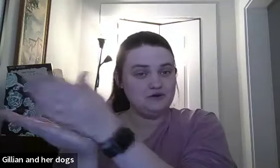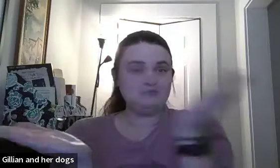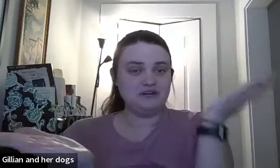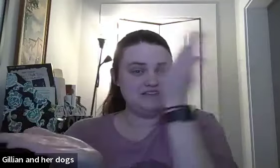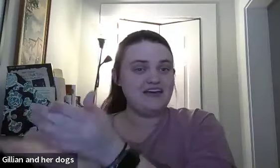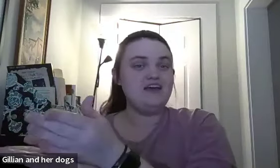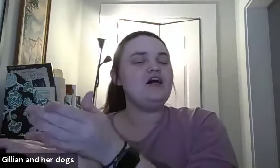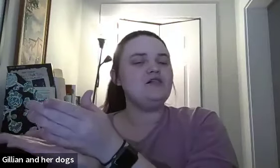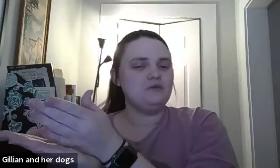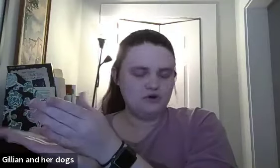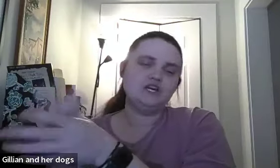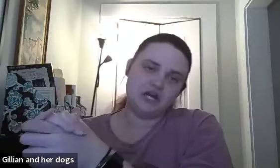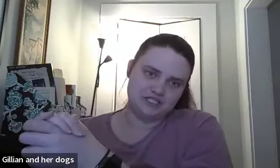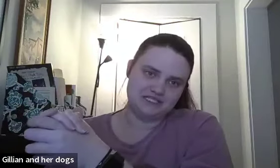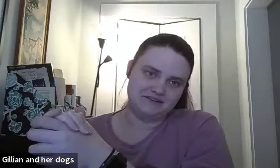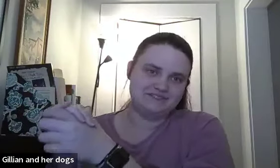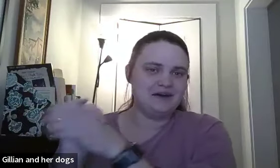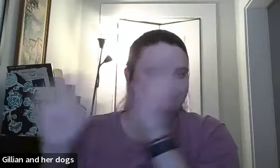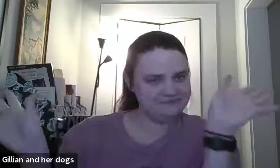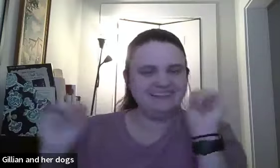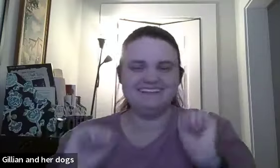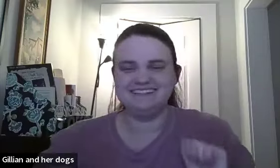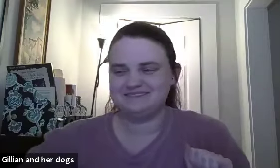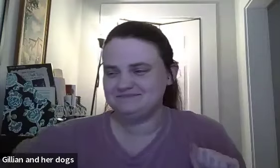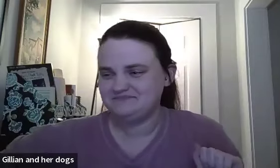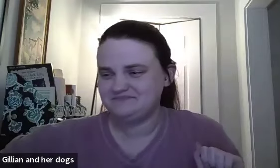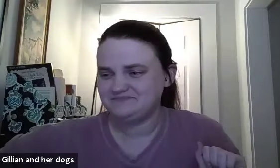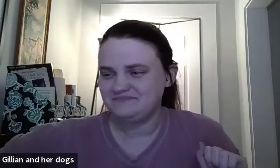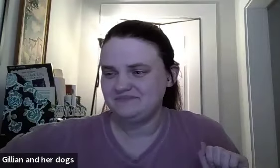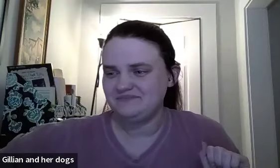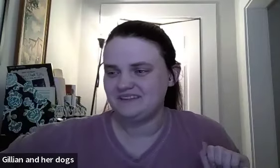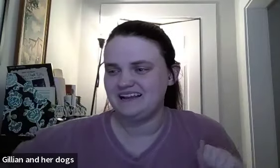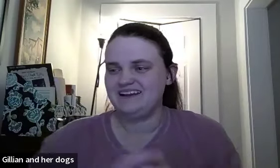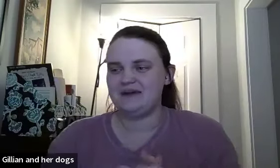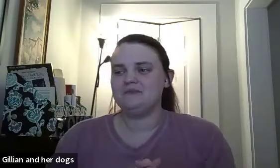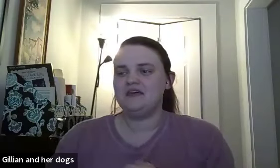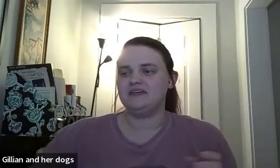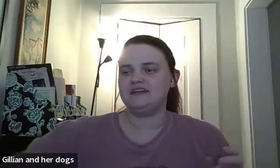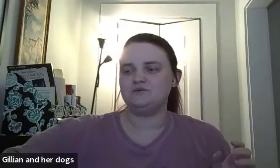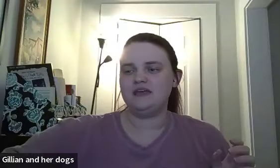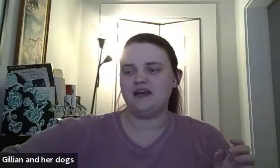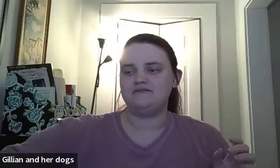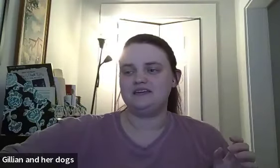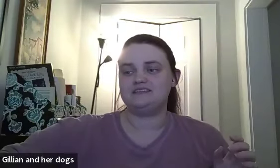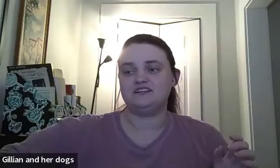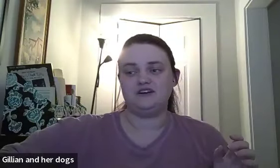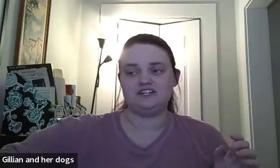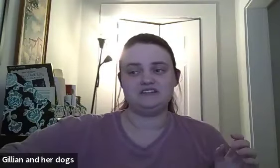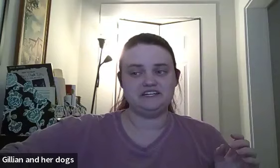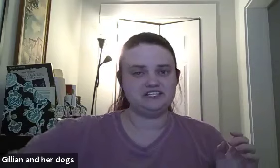tone you put in that, the more you could hurt yourself. So okay. The next one we have is